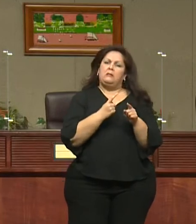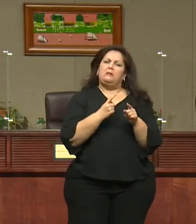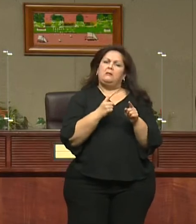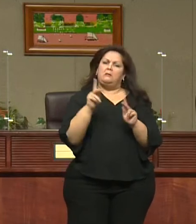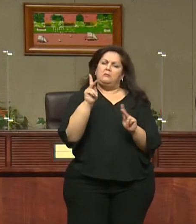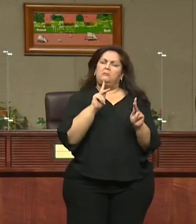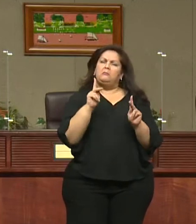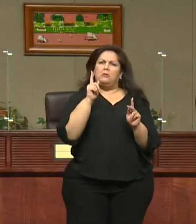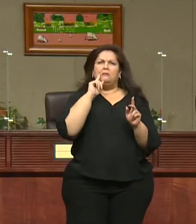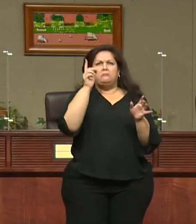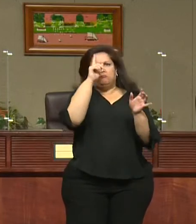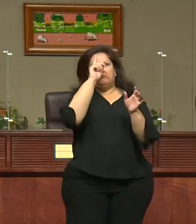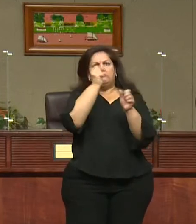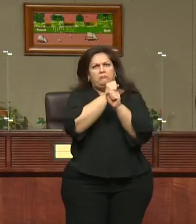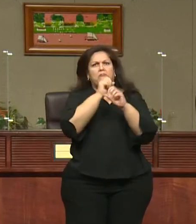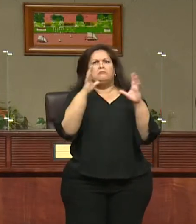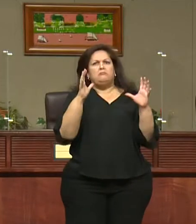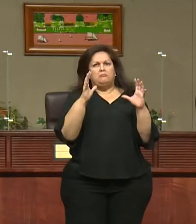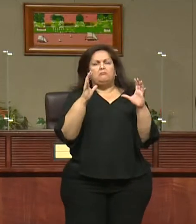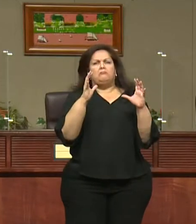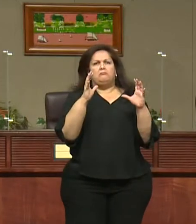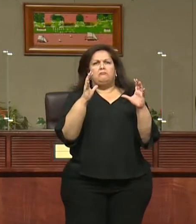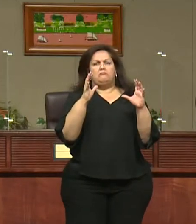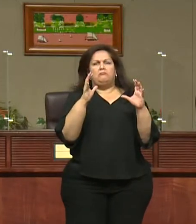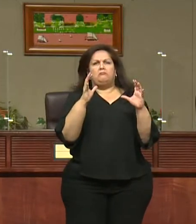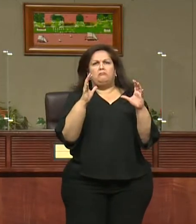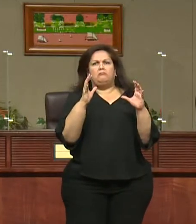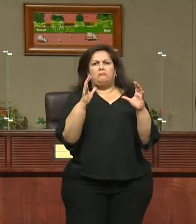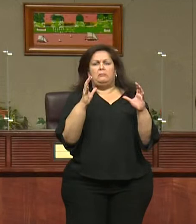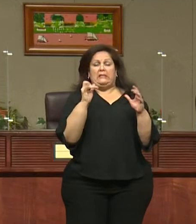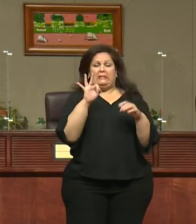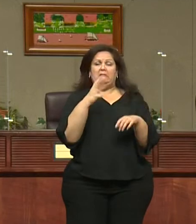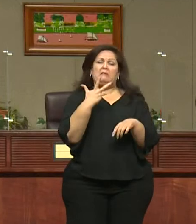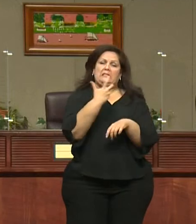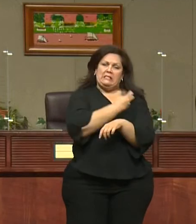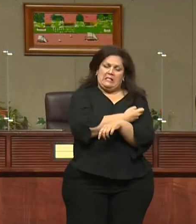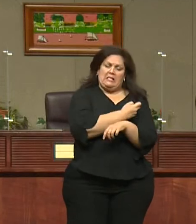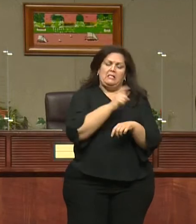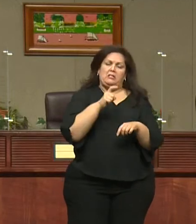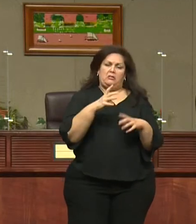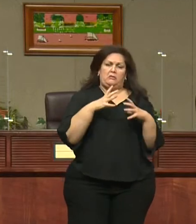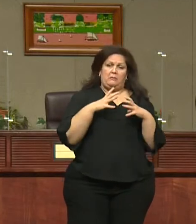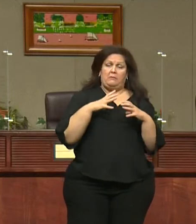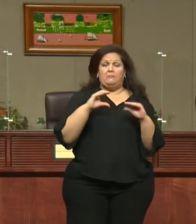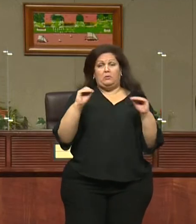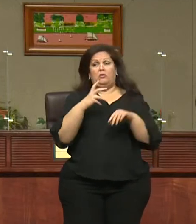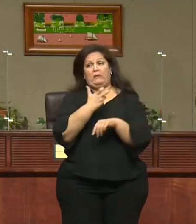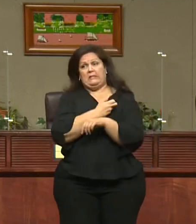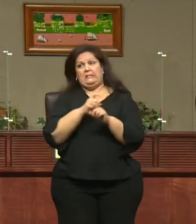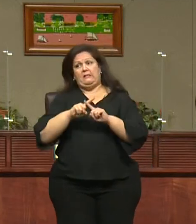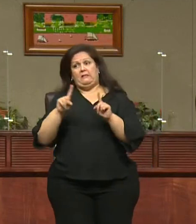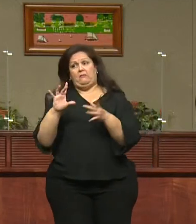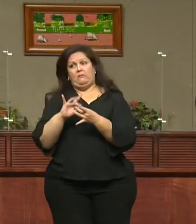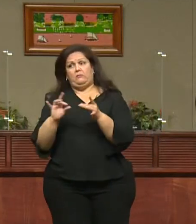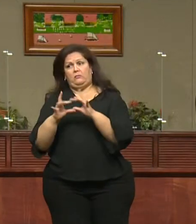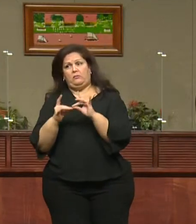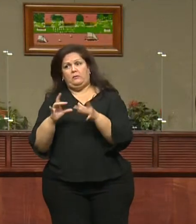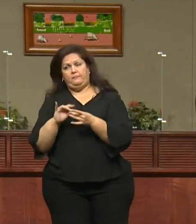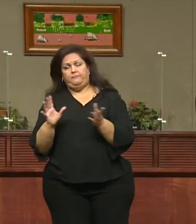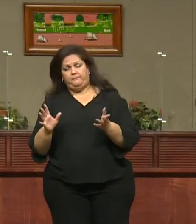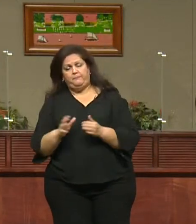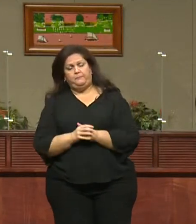idea about what the living experience should be for them within our county. We still will